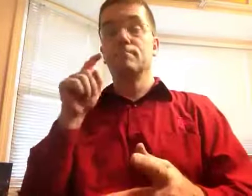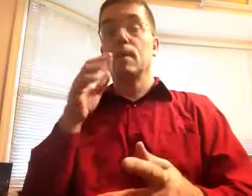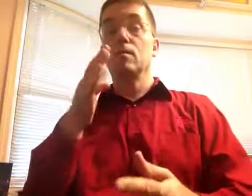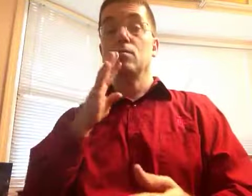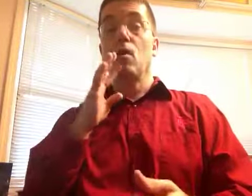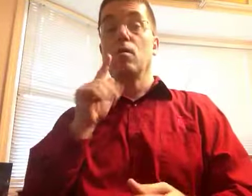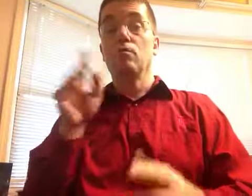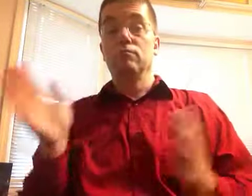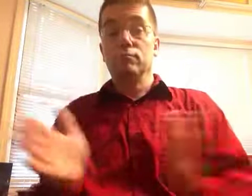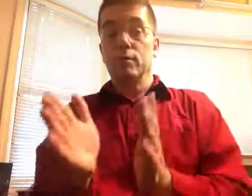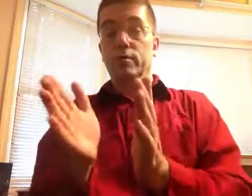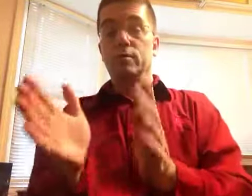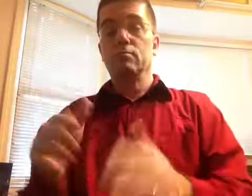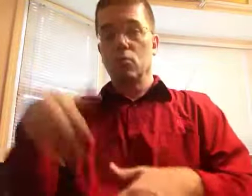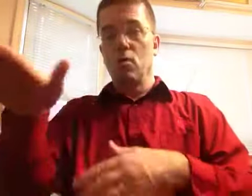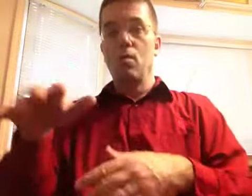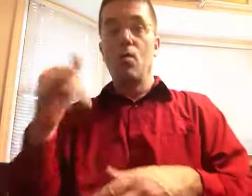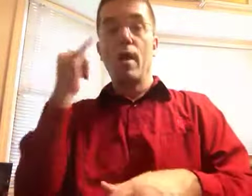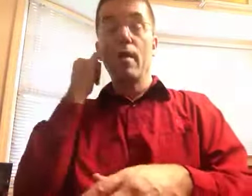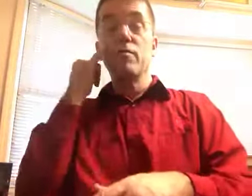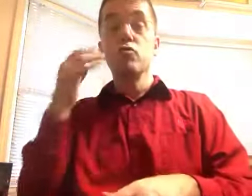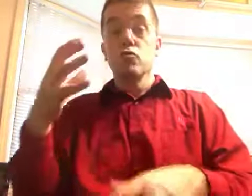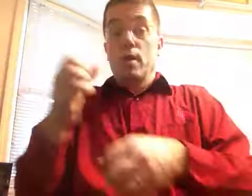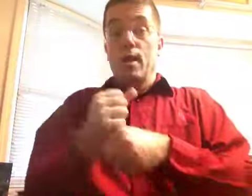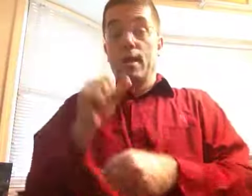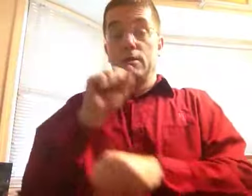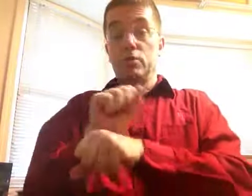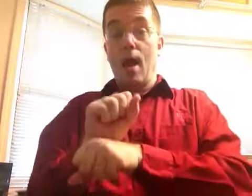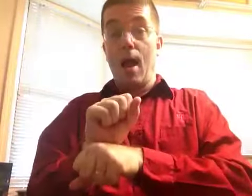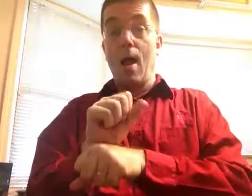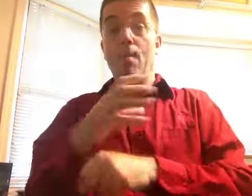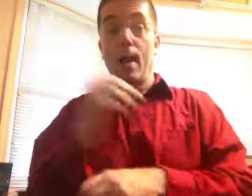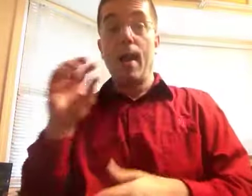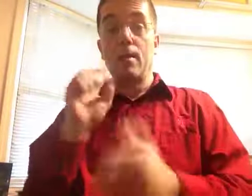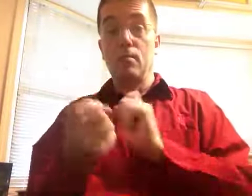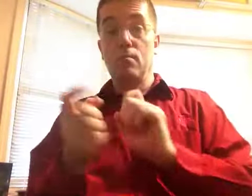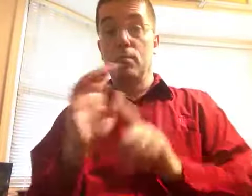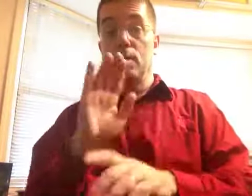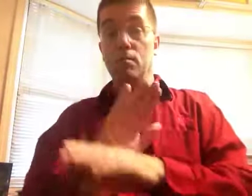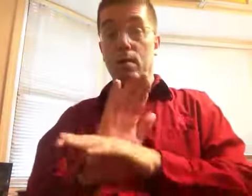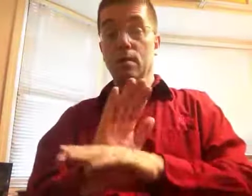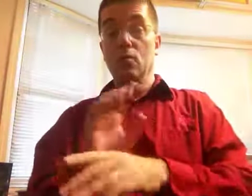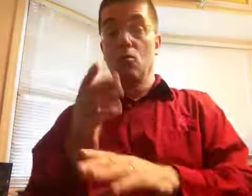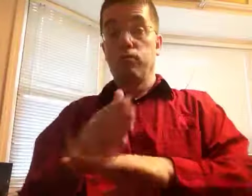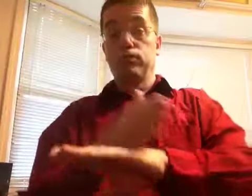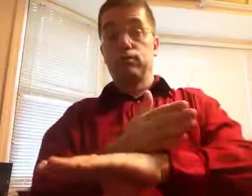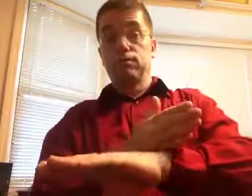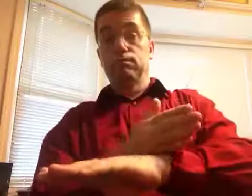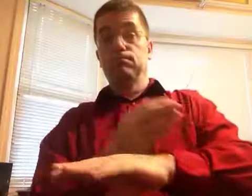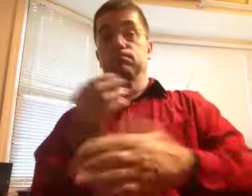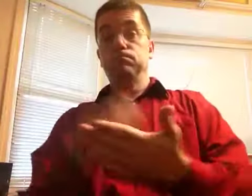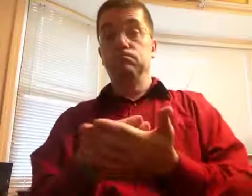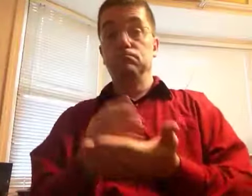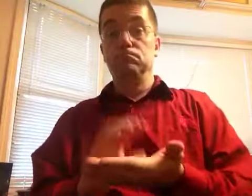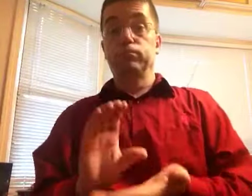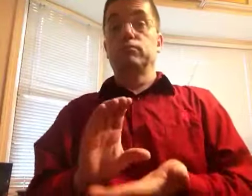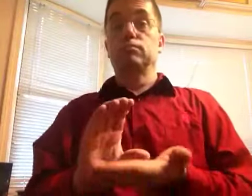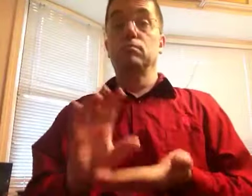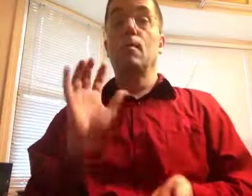What if you got a job and his business turned around? Well, we would have not sold the house at all, right? Exactly. Yeah. So, and he's kind of at that place where